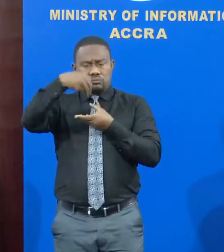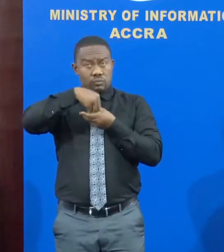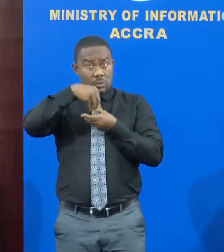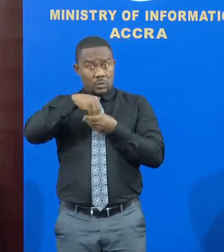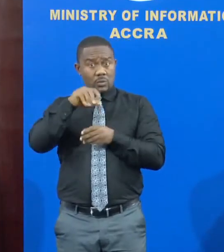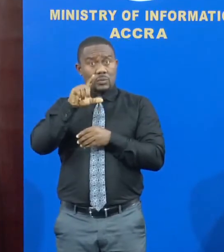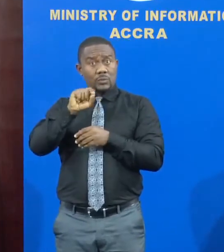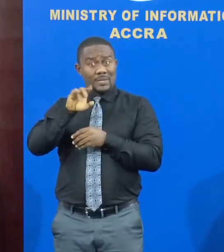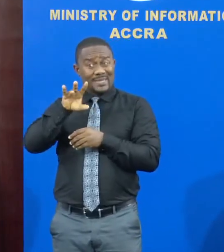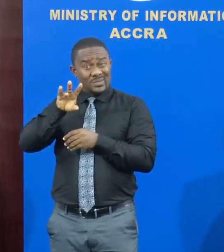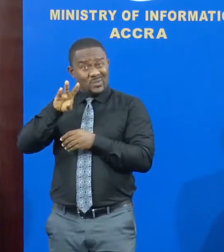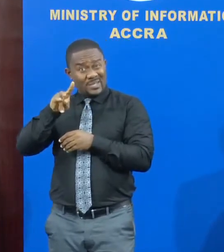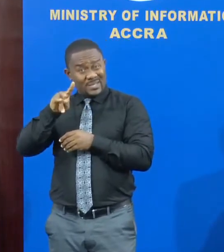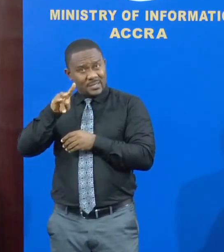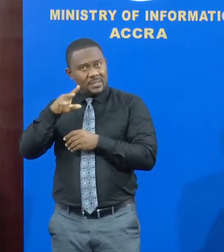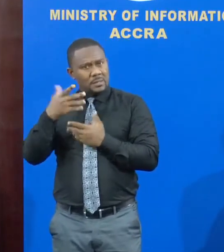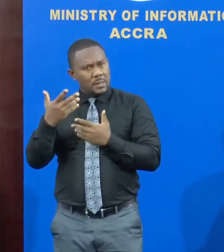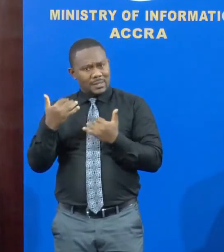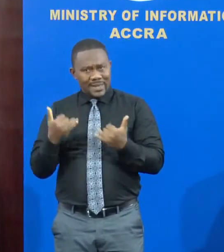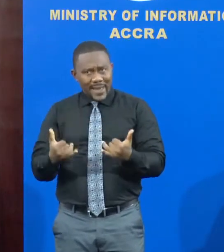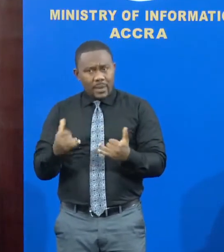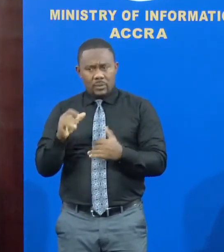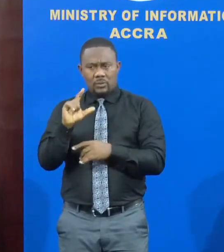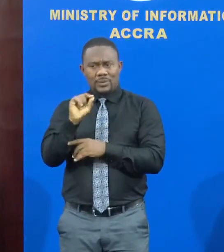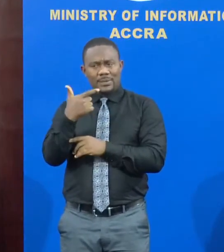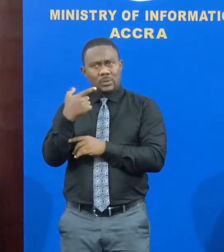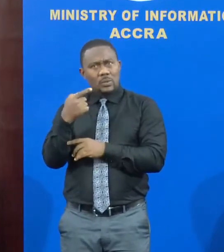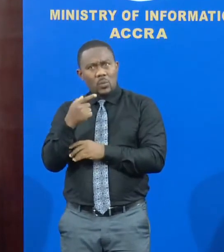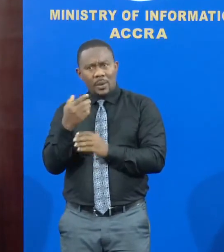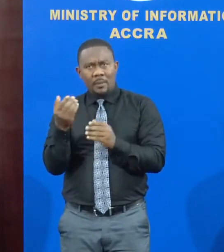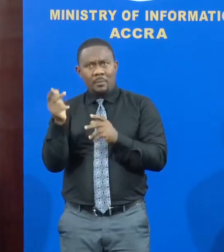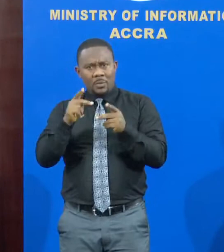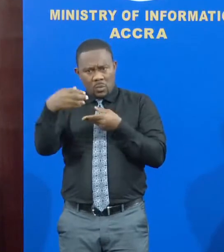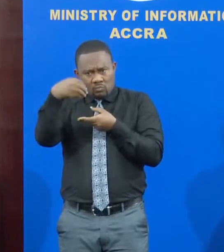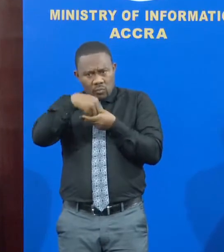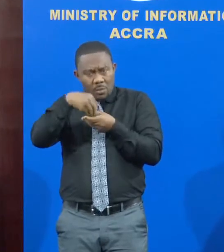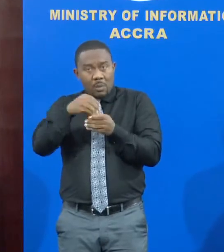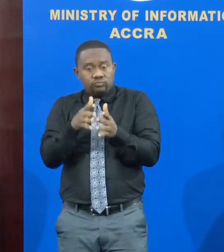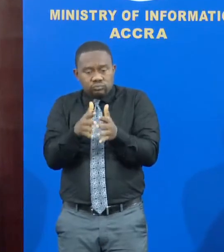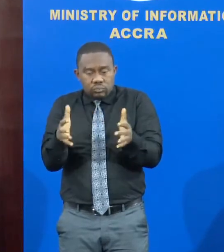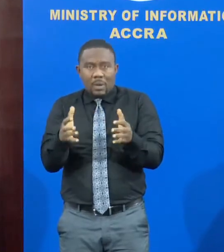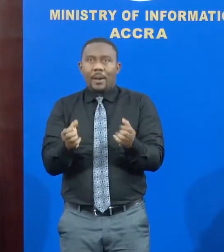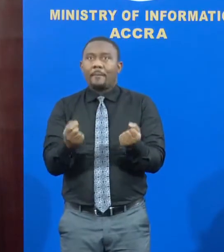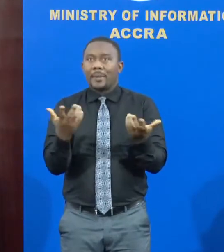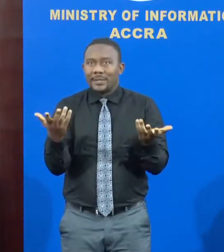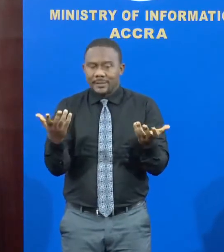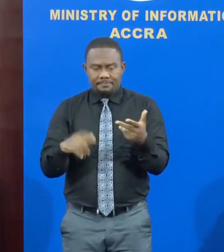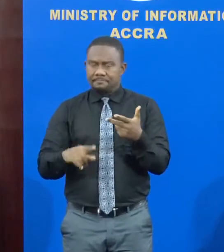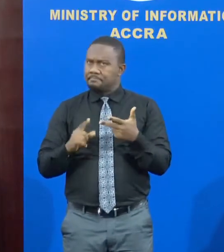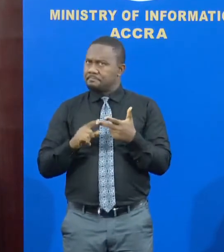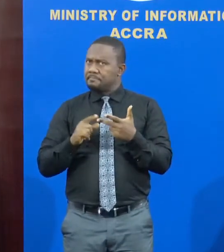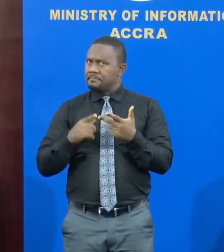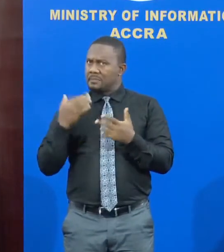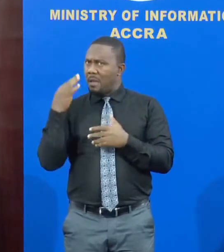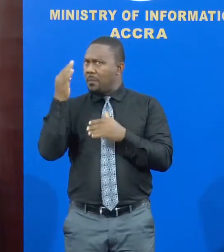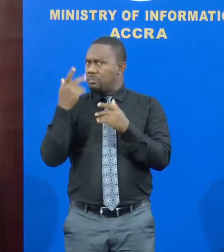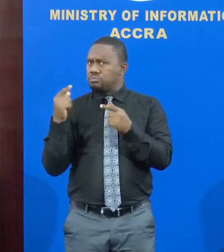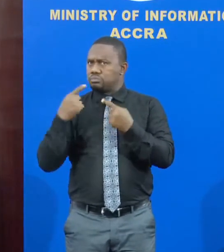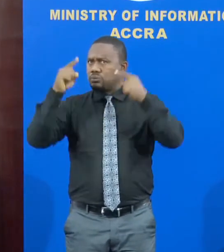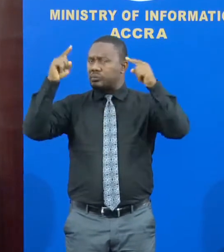and the status as at 2021, the roadmap for the achievement of excellence,